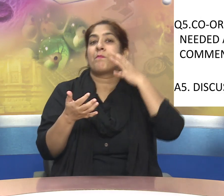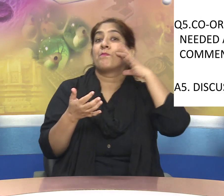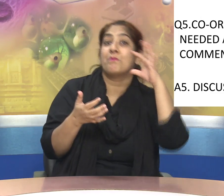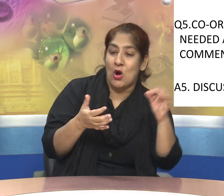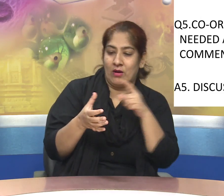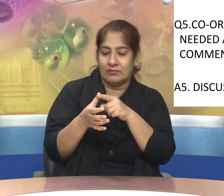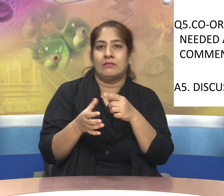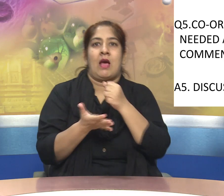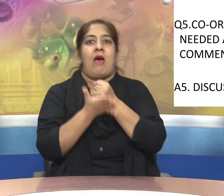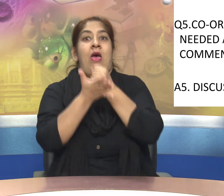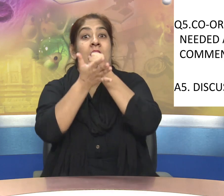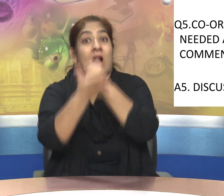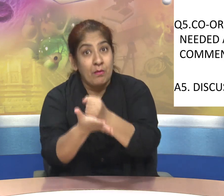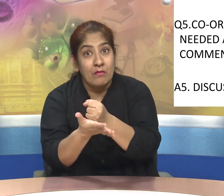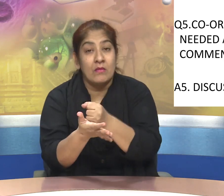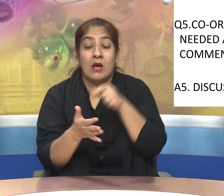control, all these are really very important.